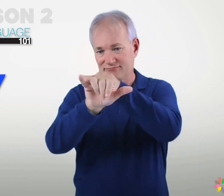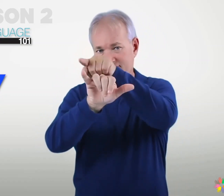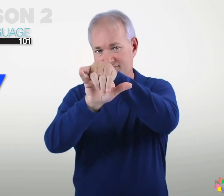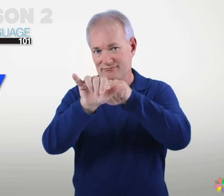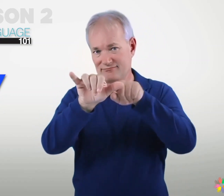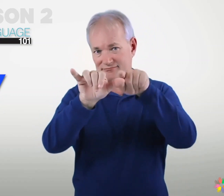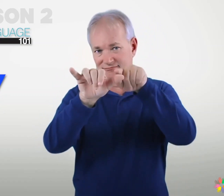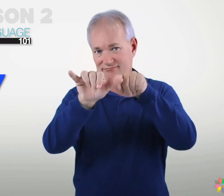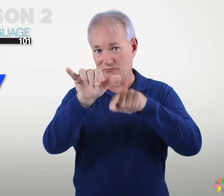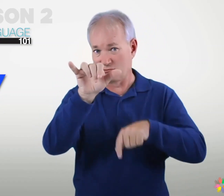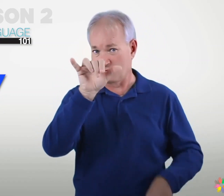Y.